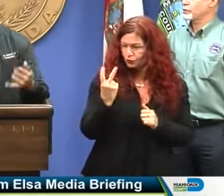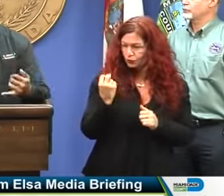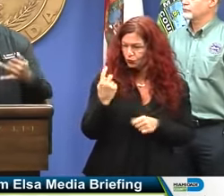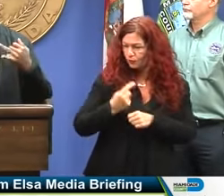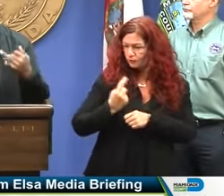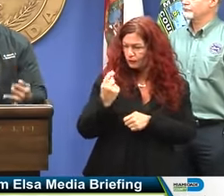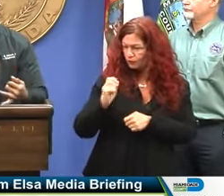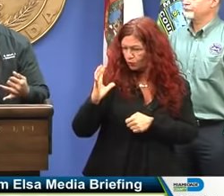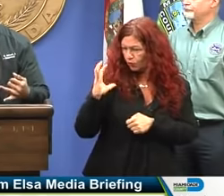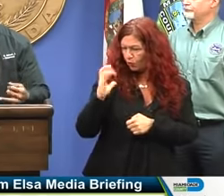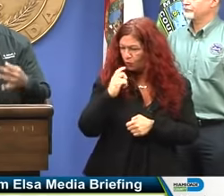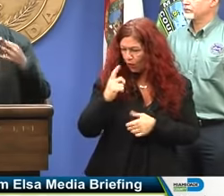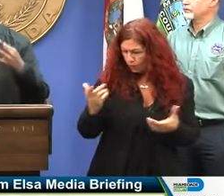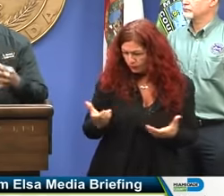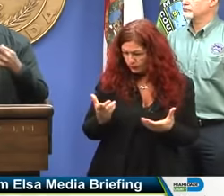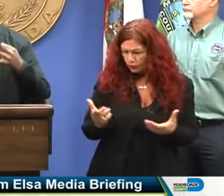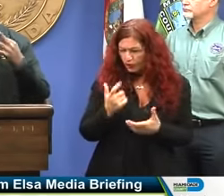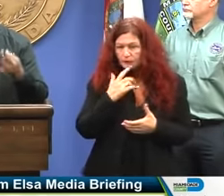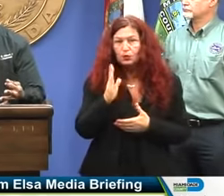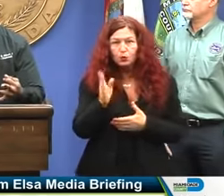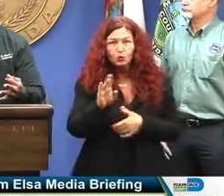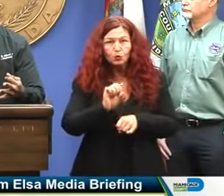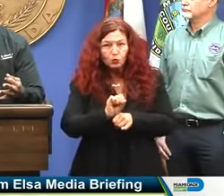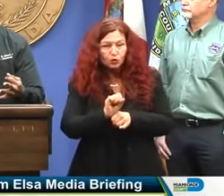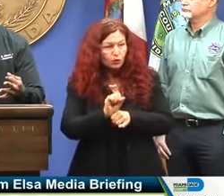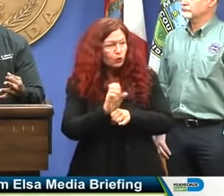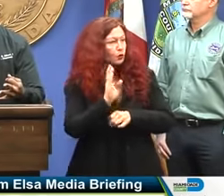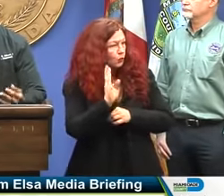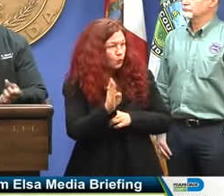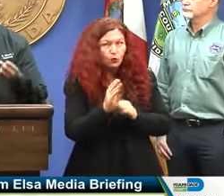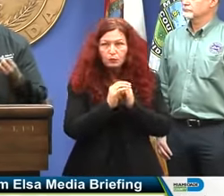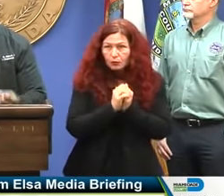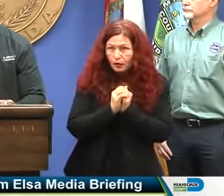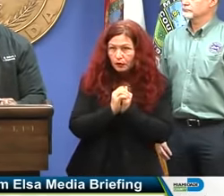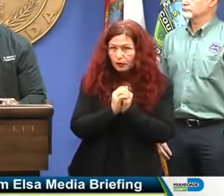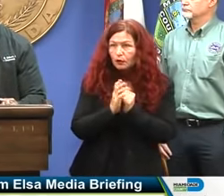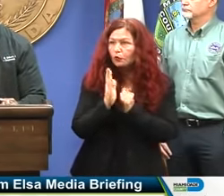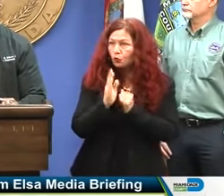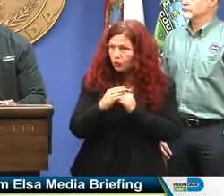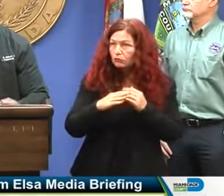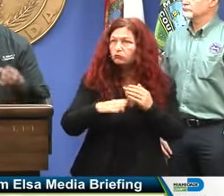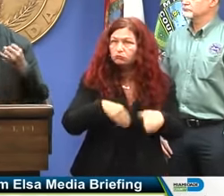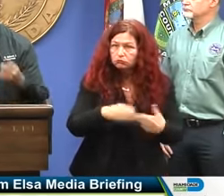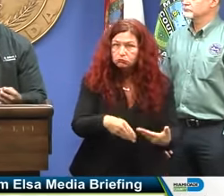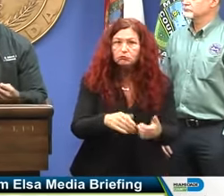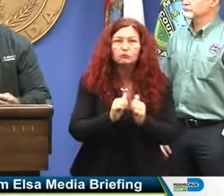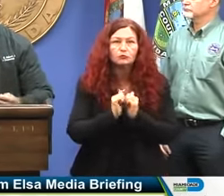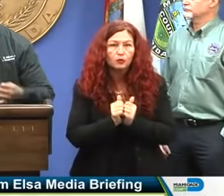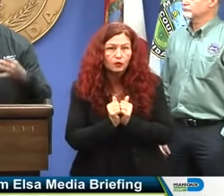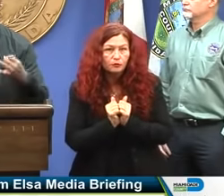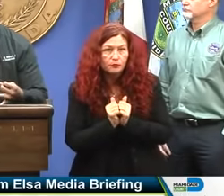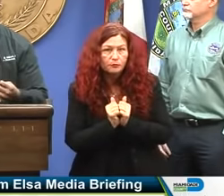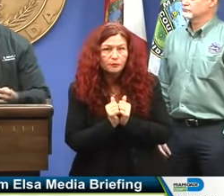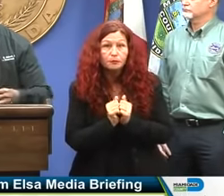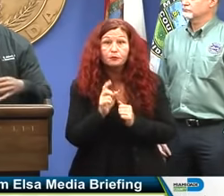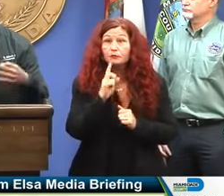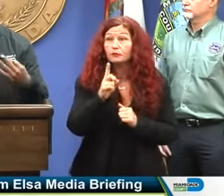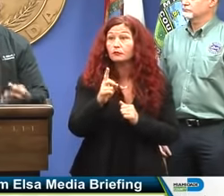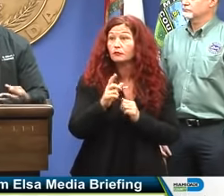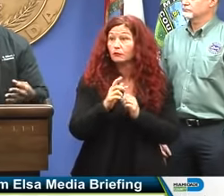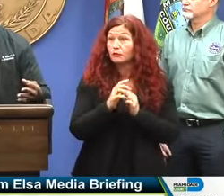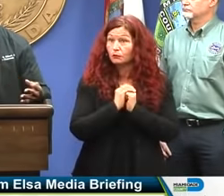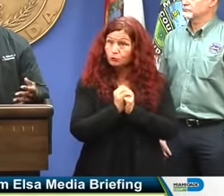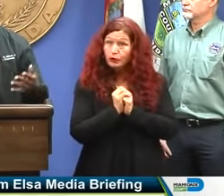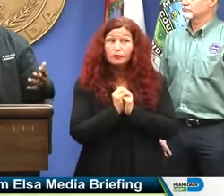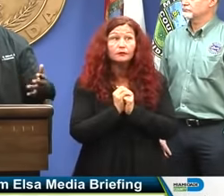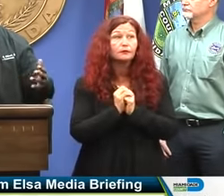we're going to work, we're going to pray, and we're going to get through this together. And that's what we're doing. We're praying, we're working, and we're getting